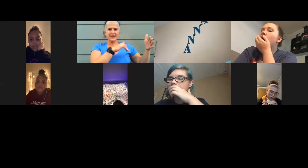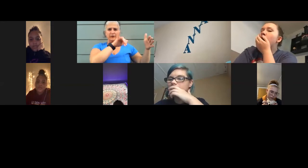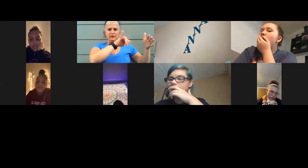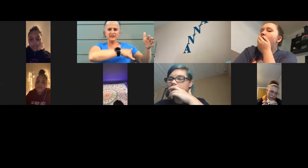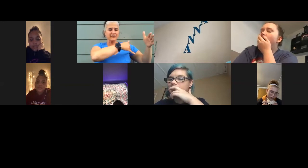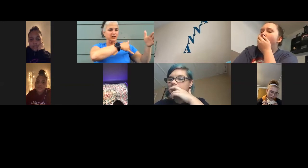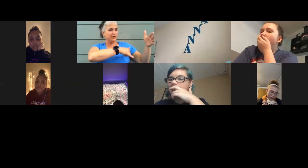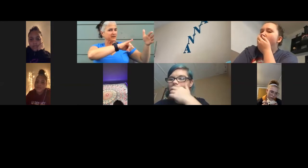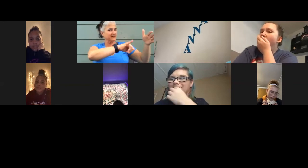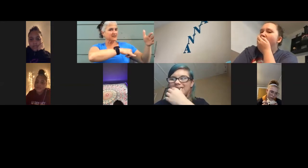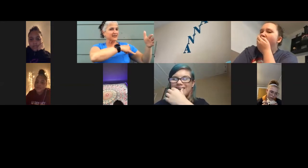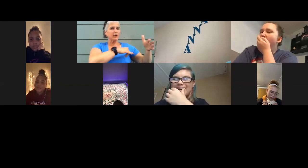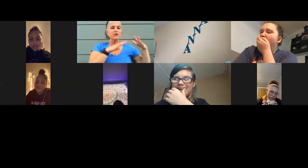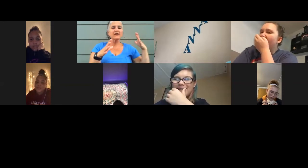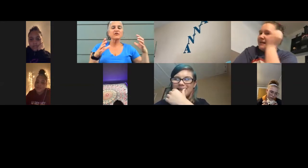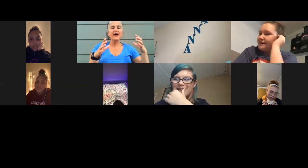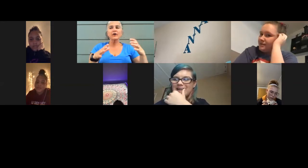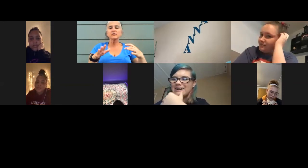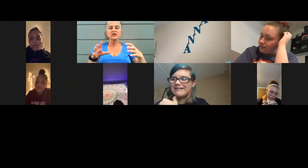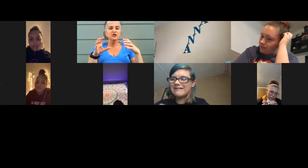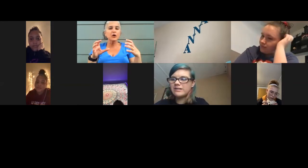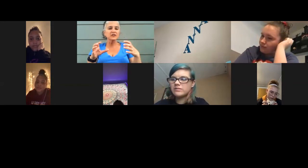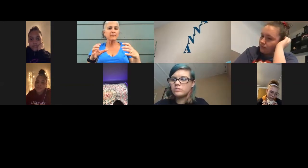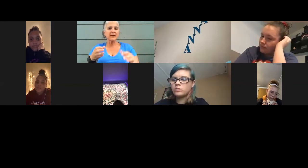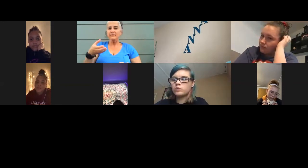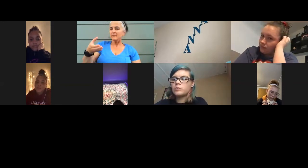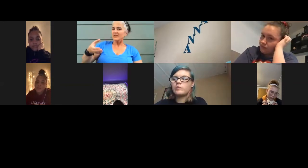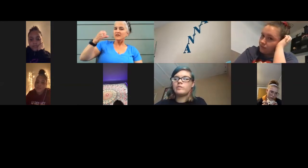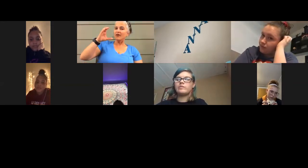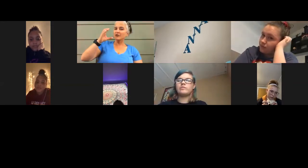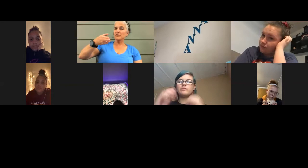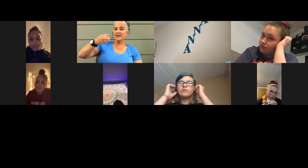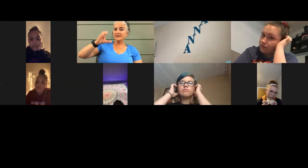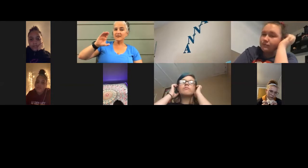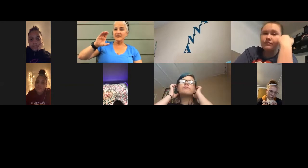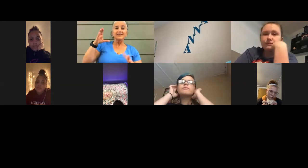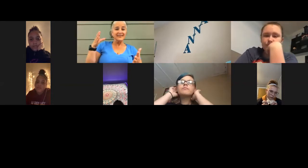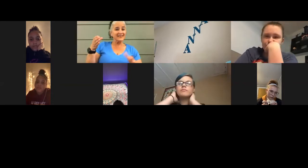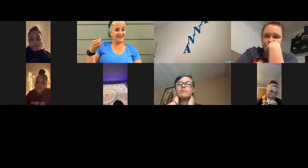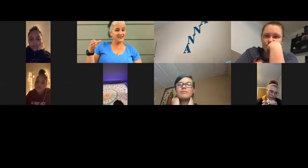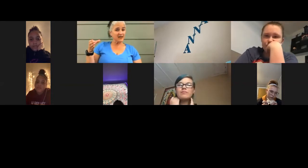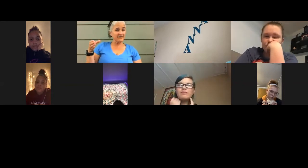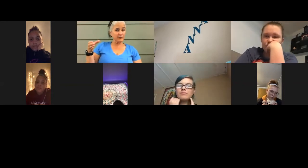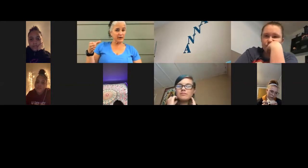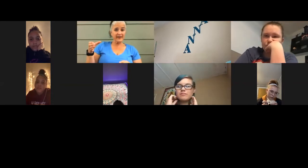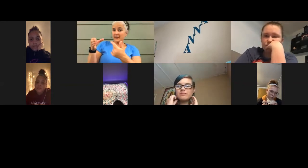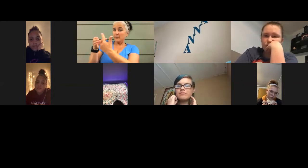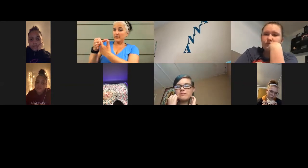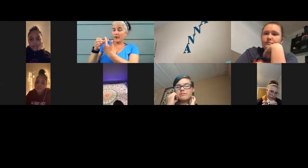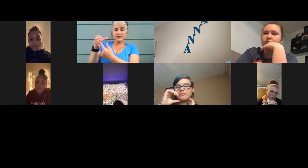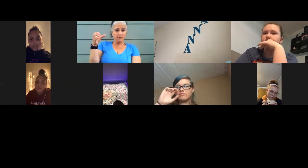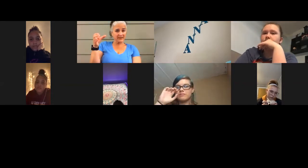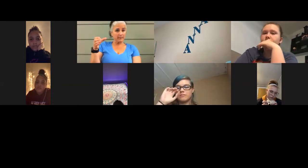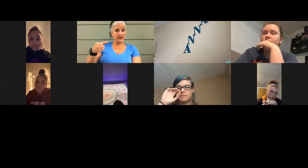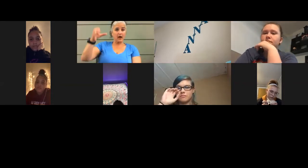sign for tail. You're just kind of showing me that it's a tail. Classifier is when it shows something. If I do this, yes, that's the sign for drink,